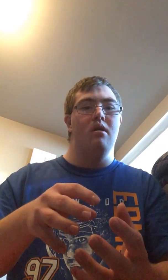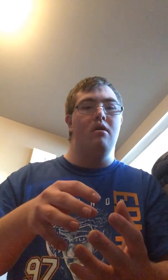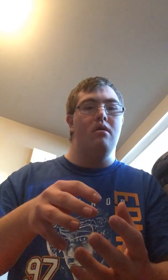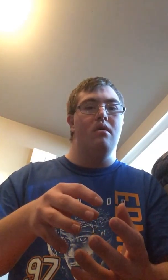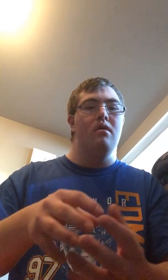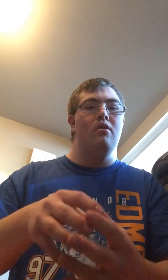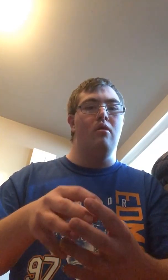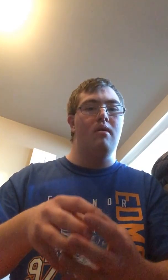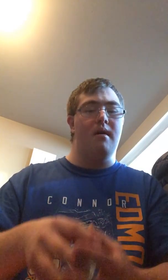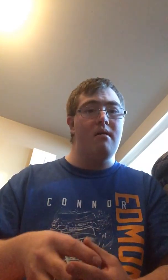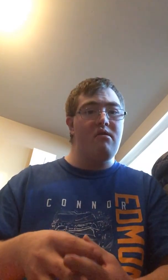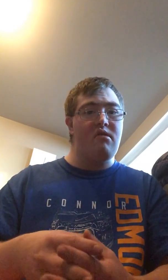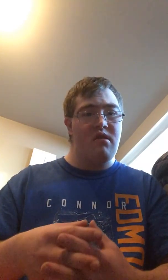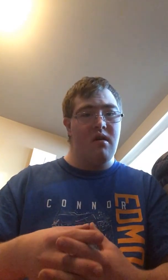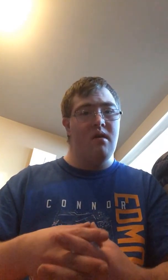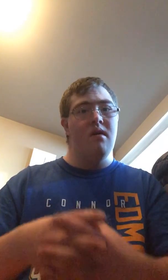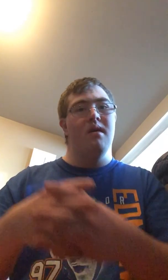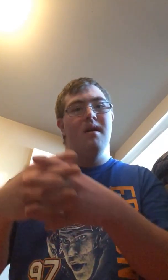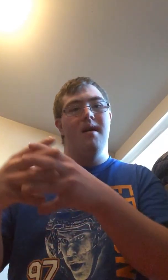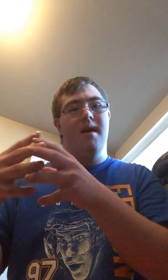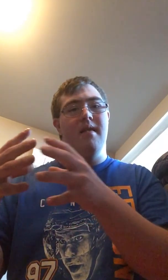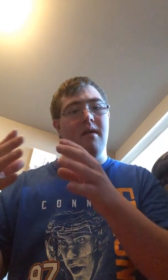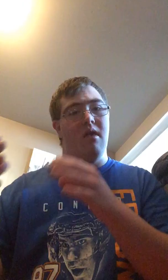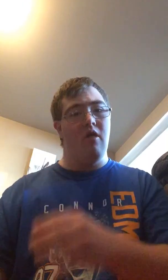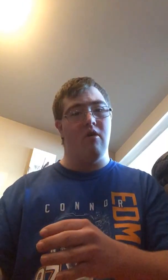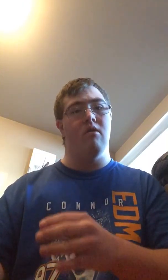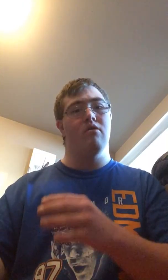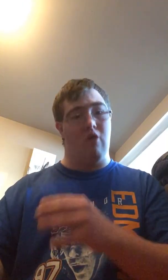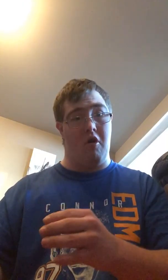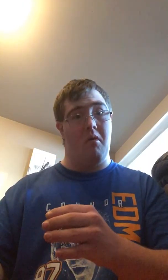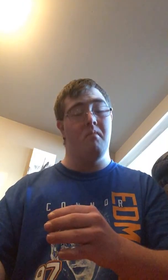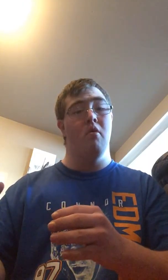known as, in another term would be